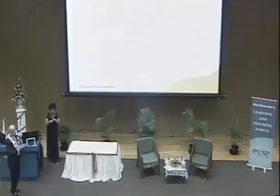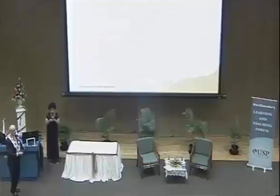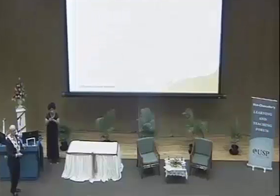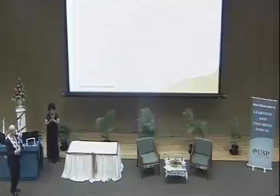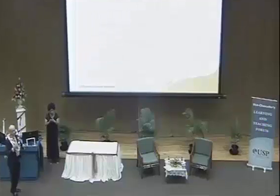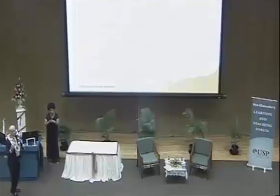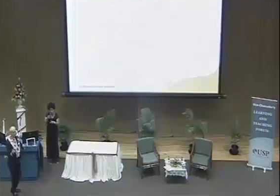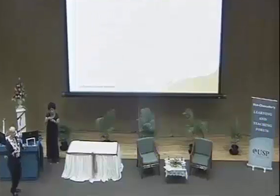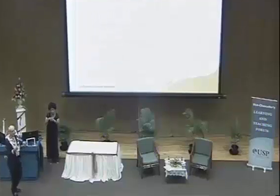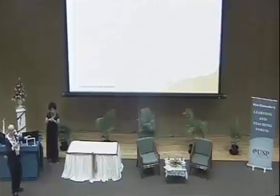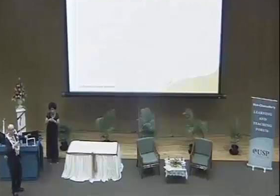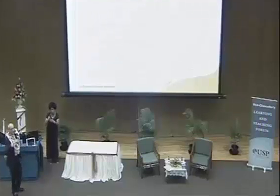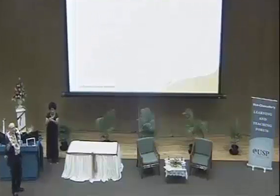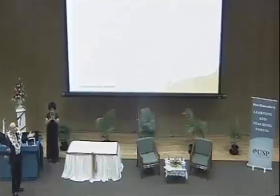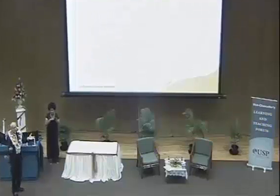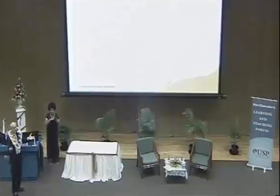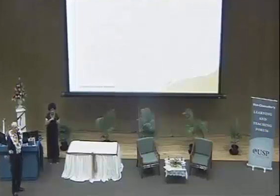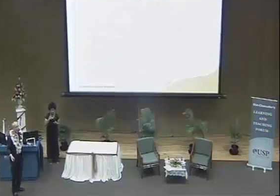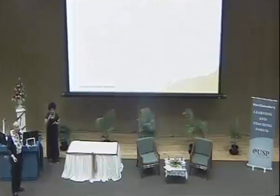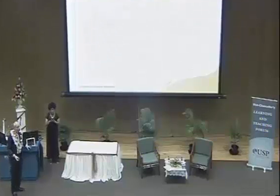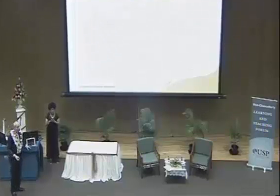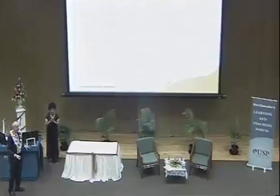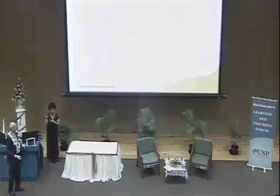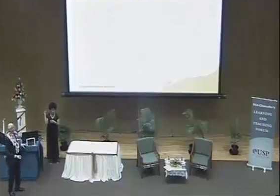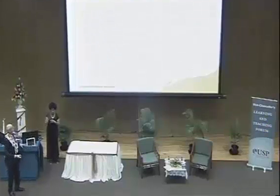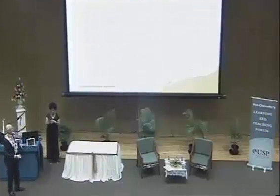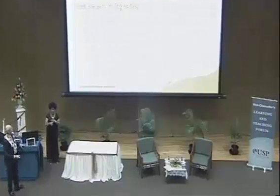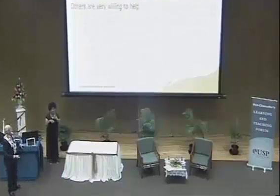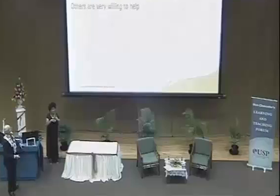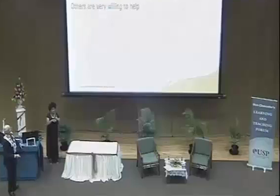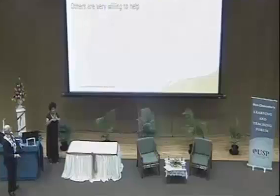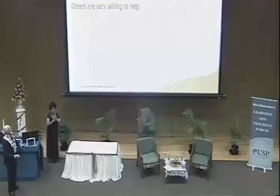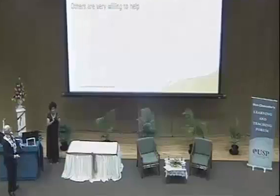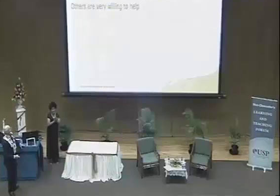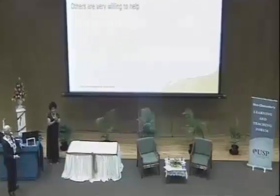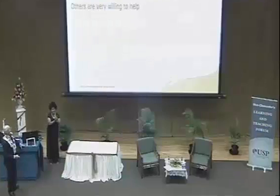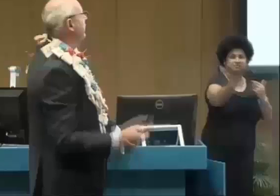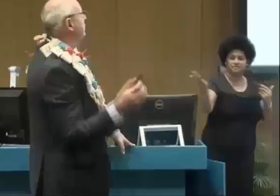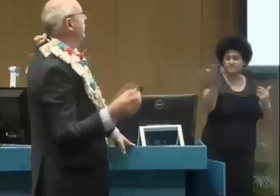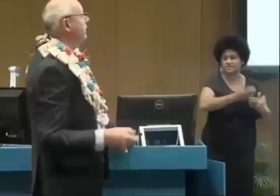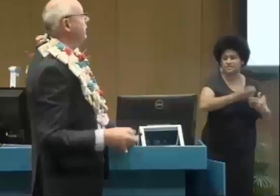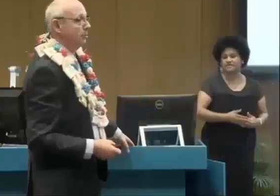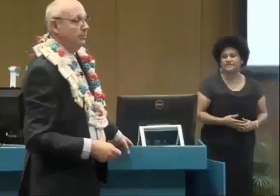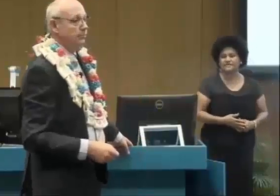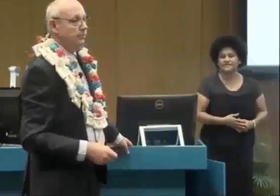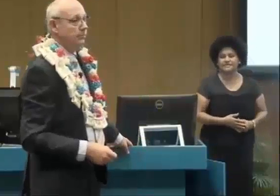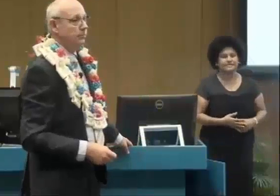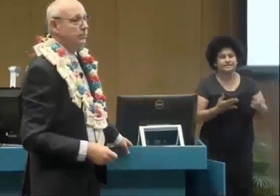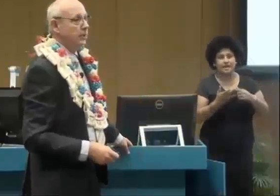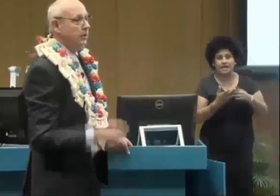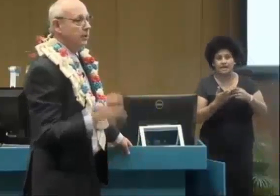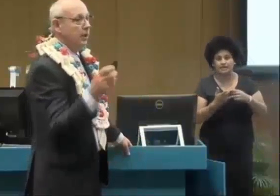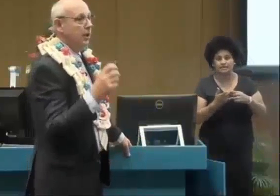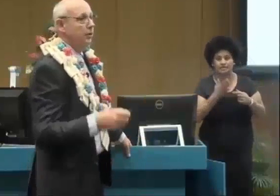be. I'm more than happy to come here anytime and work with you guys to do this. Others are willing to